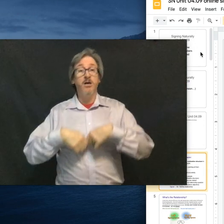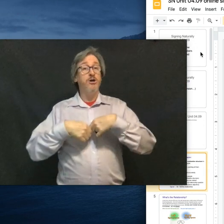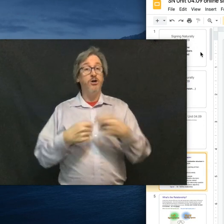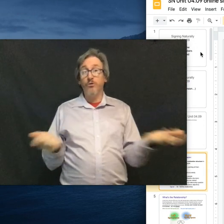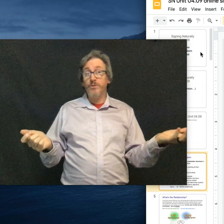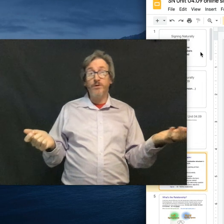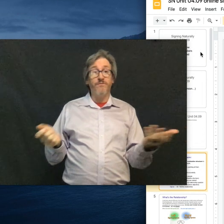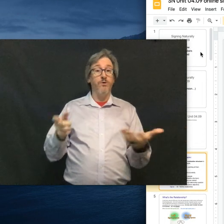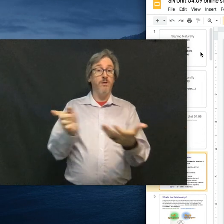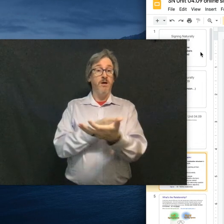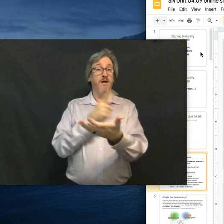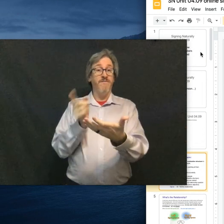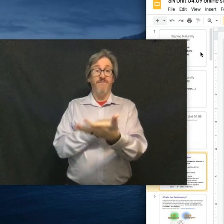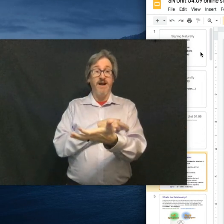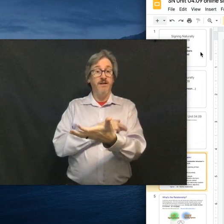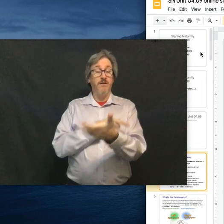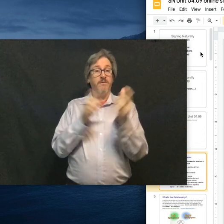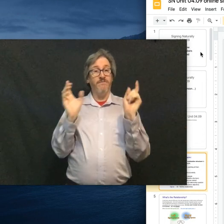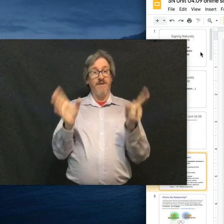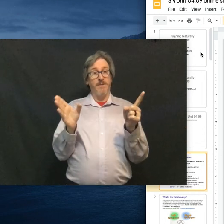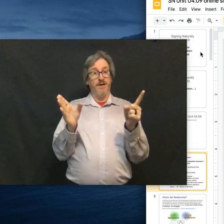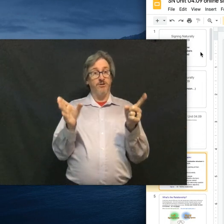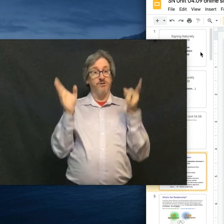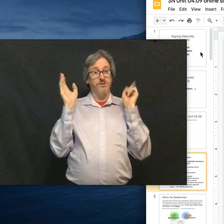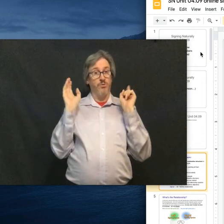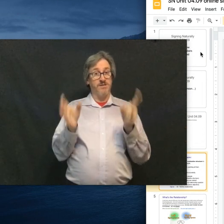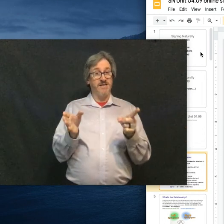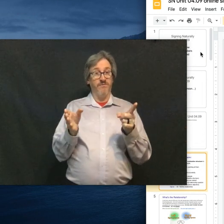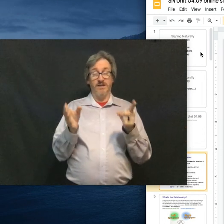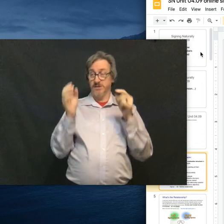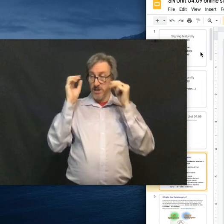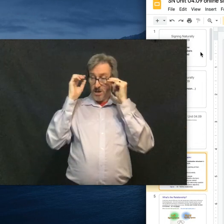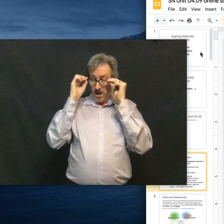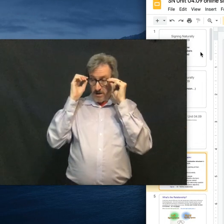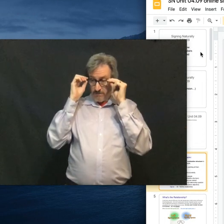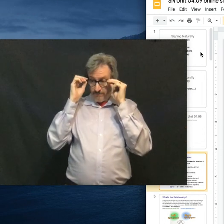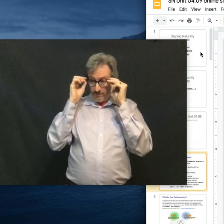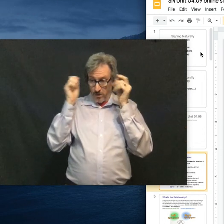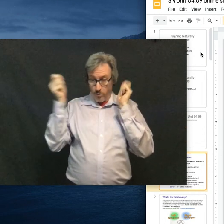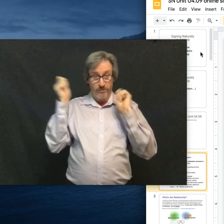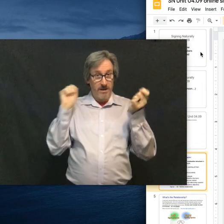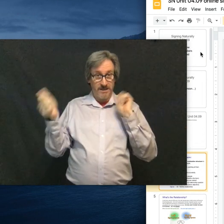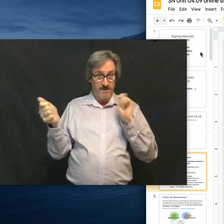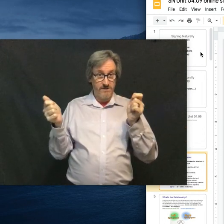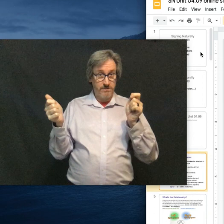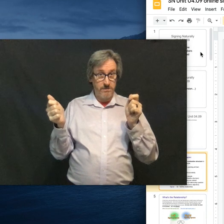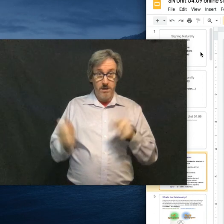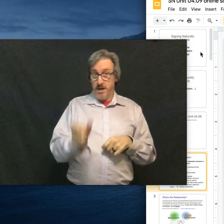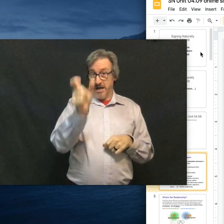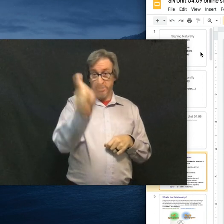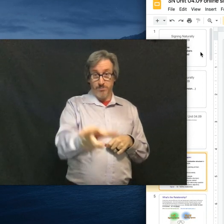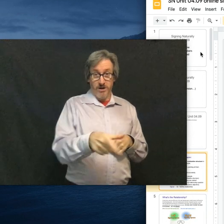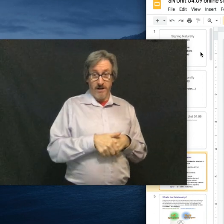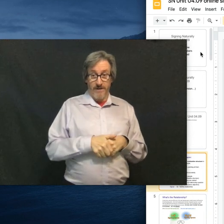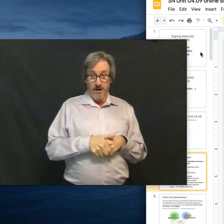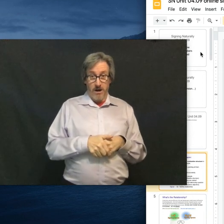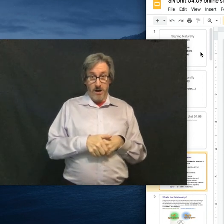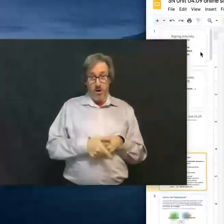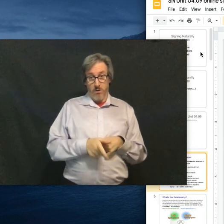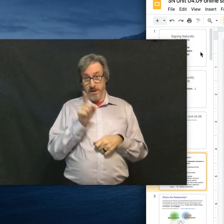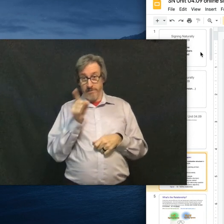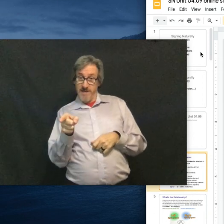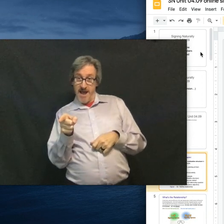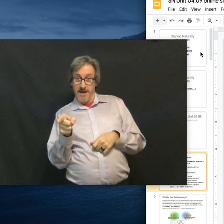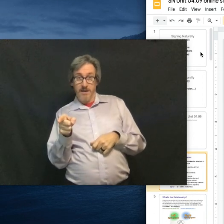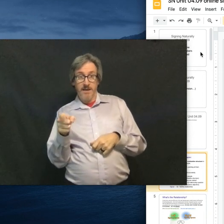is go through your phone, find family pictures or selfies with relatives. And just put it on there and